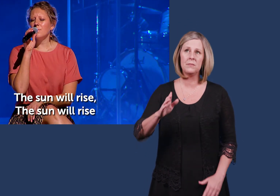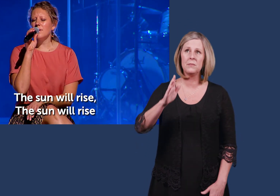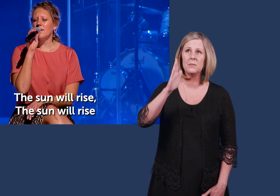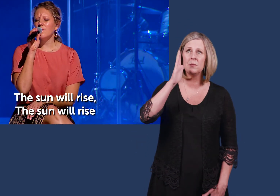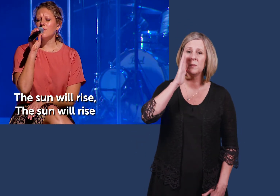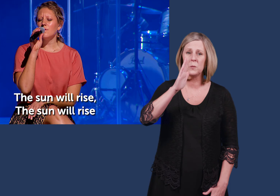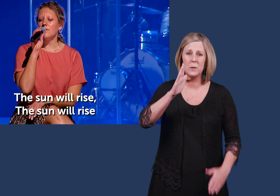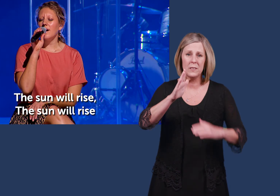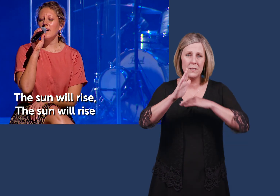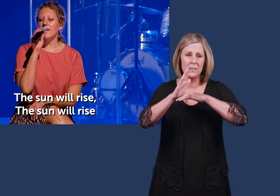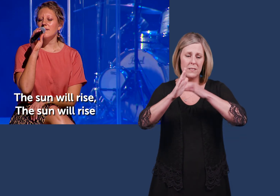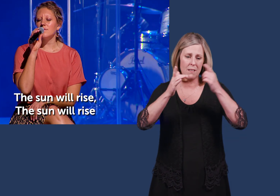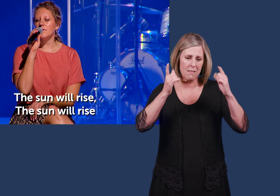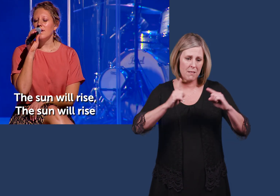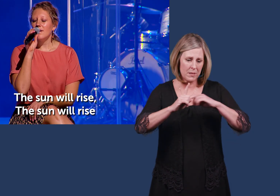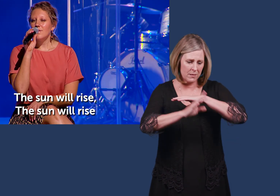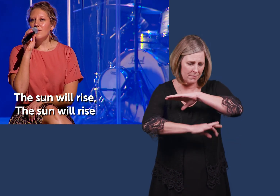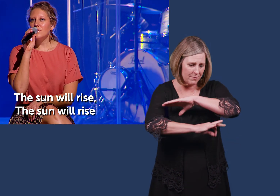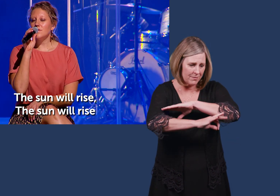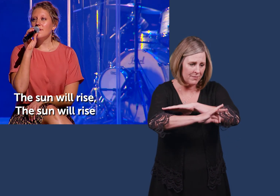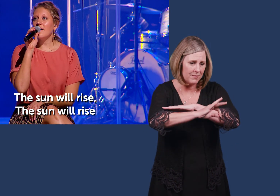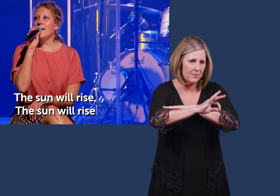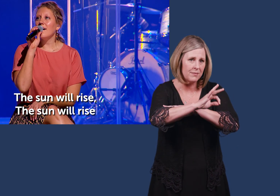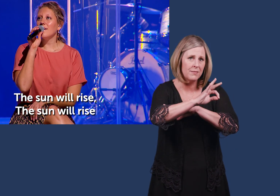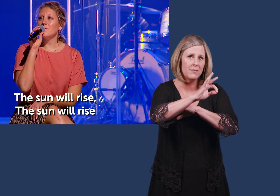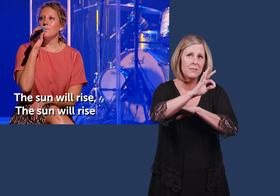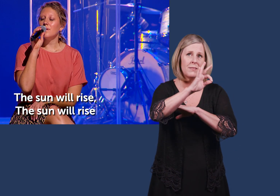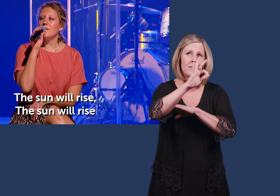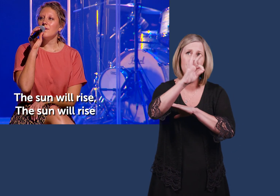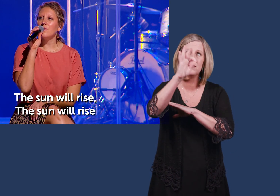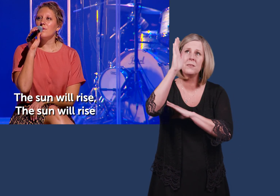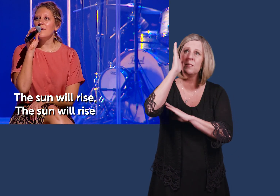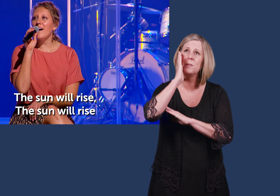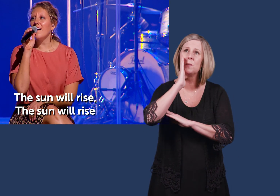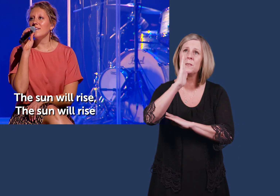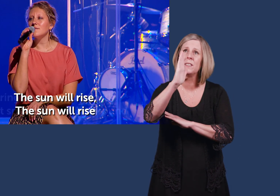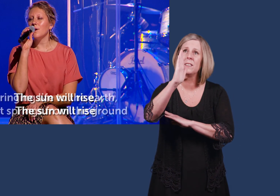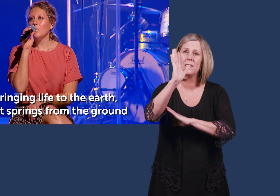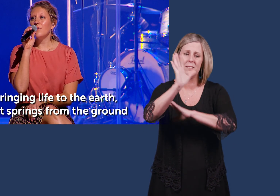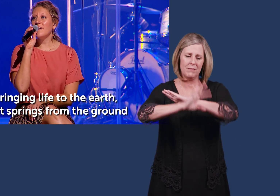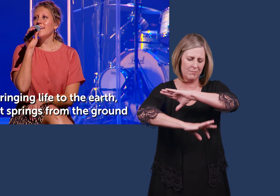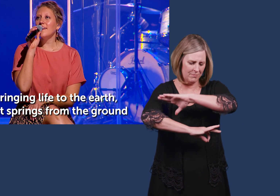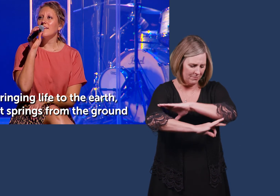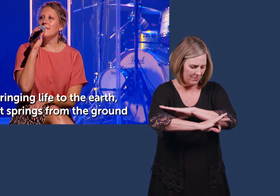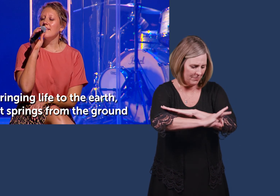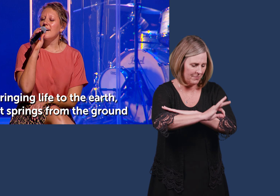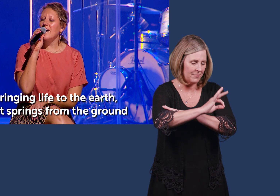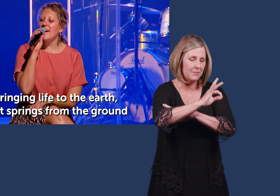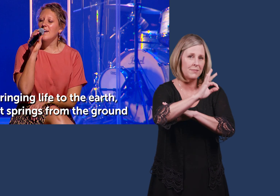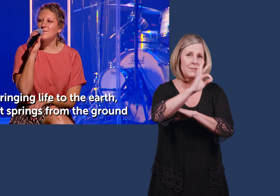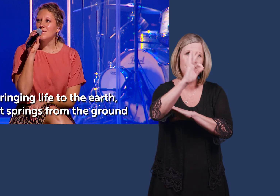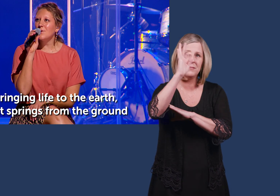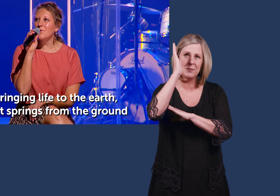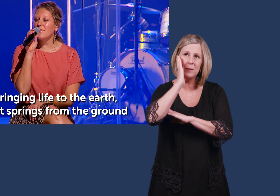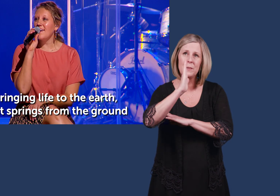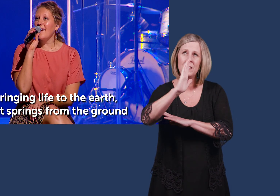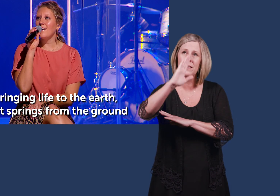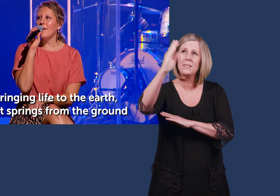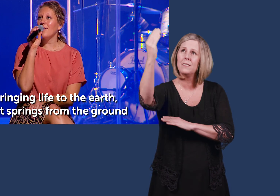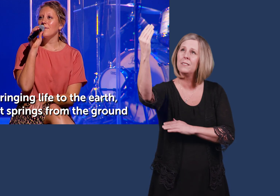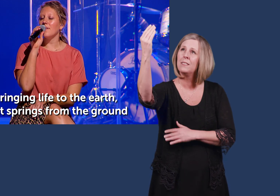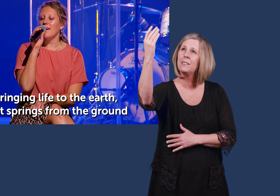sun will rise, the sun will rise, bringing life to